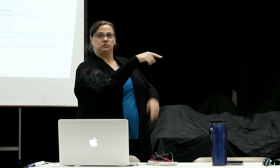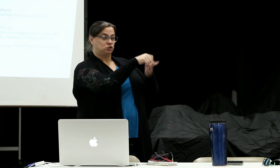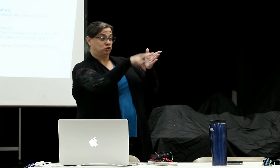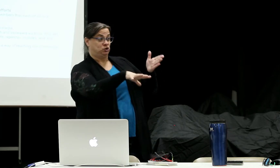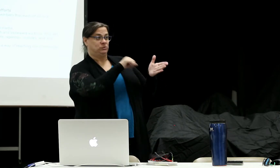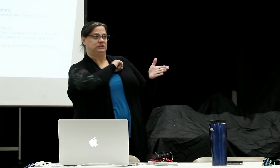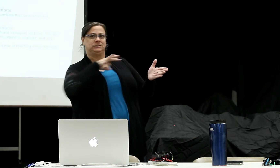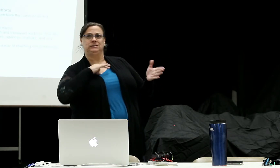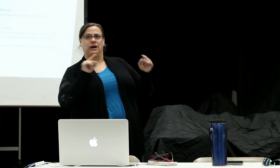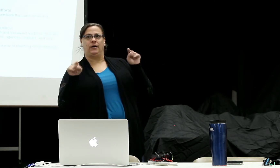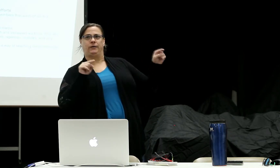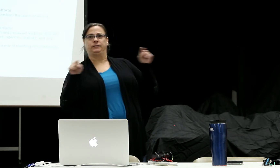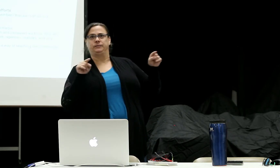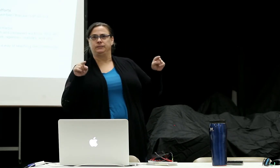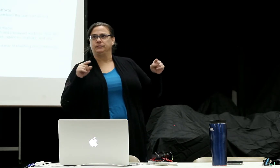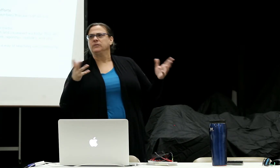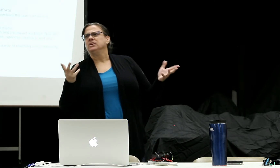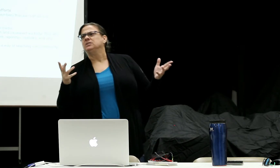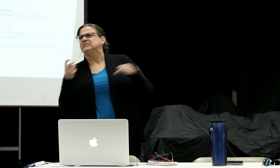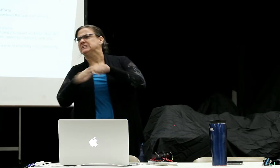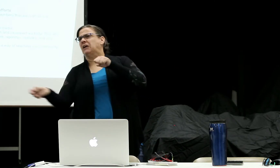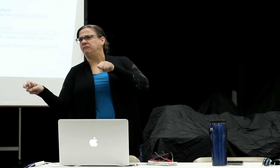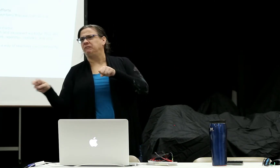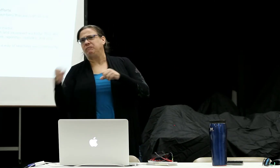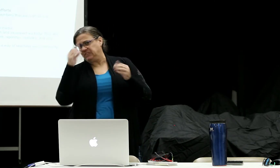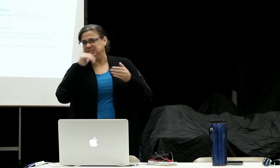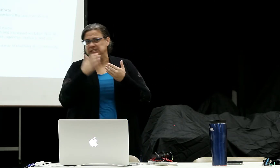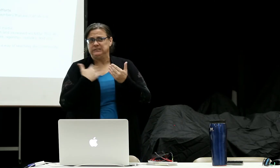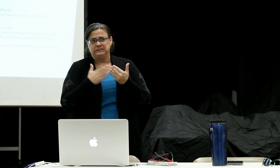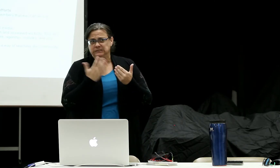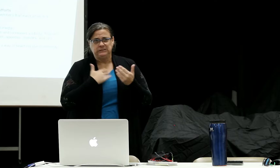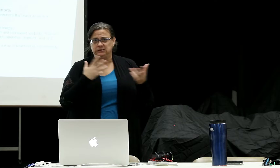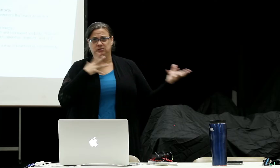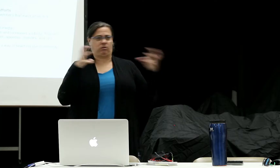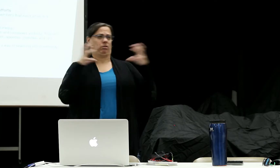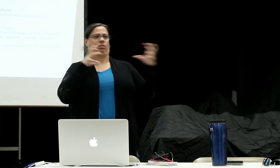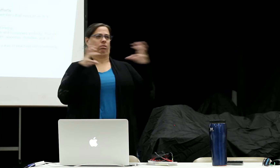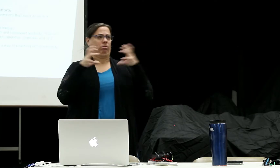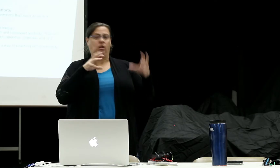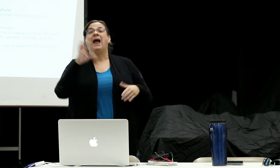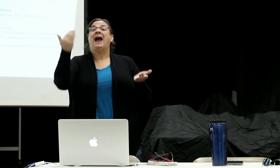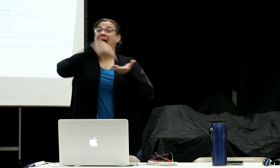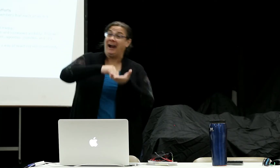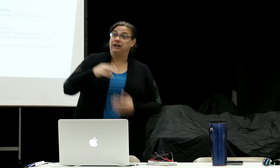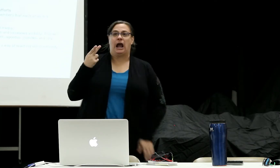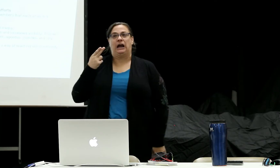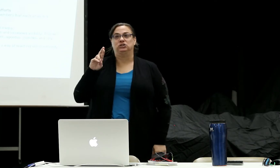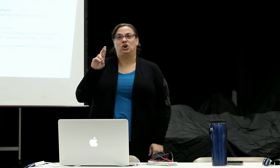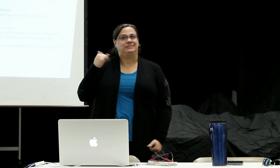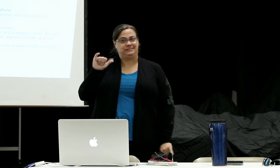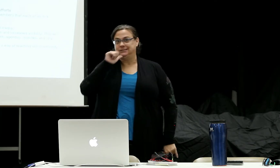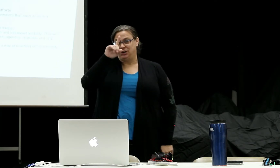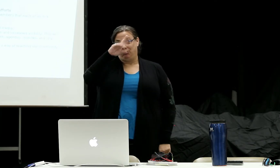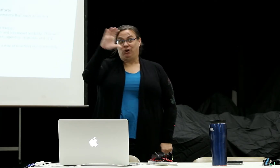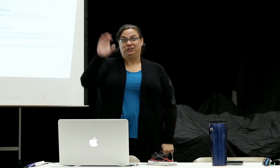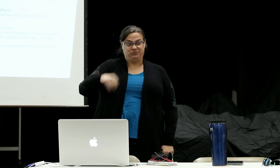feel divided because I have that student perspective and that staff perspective. And it's not easy, right? And again,